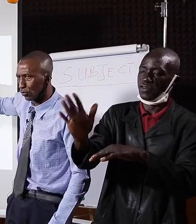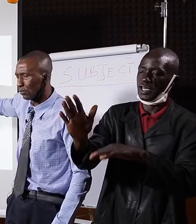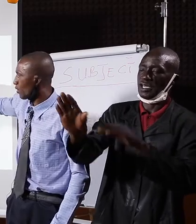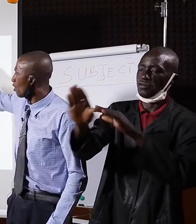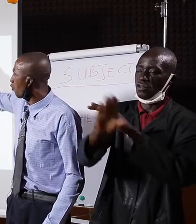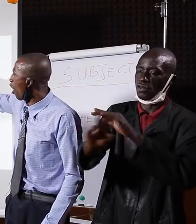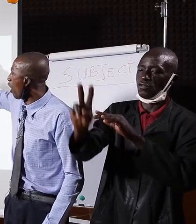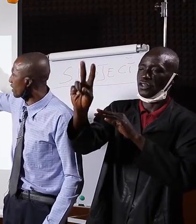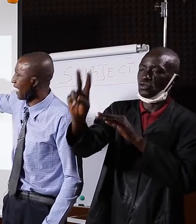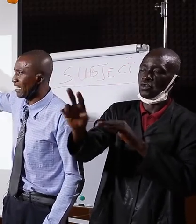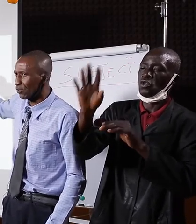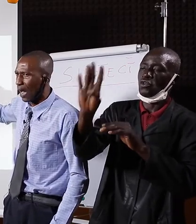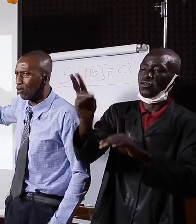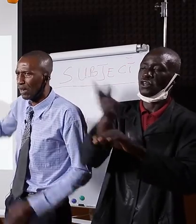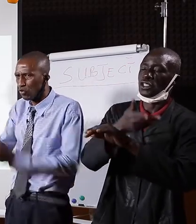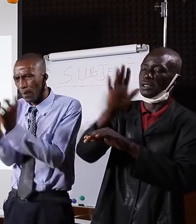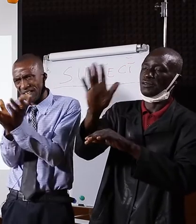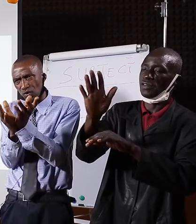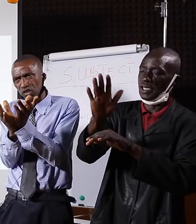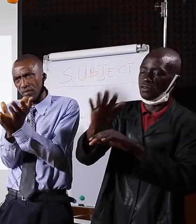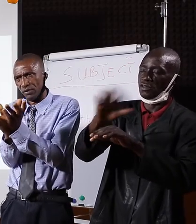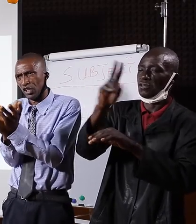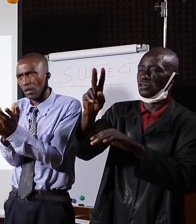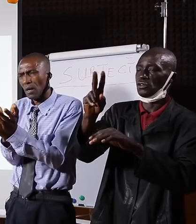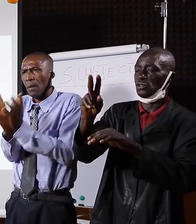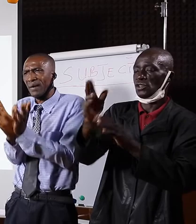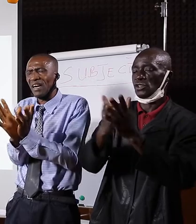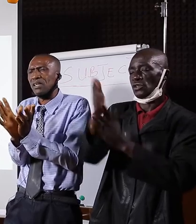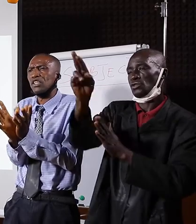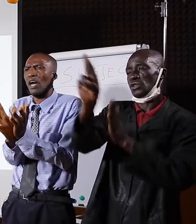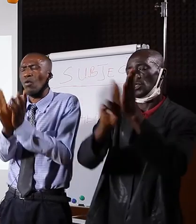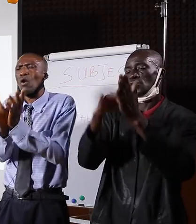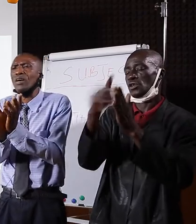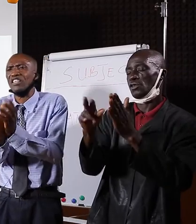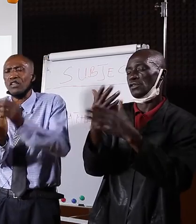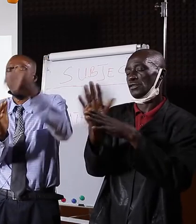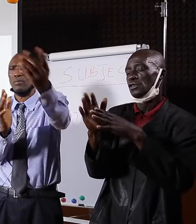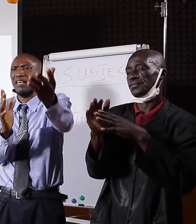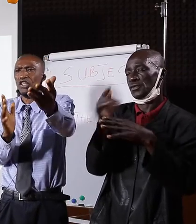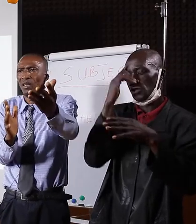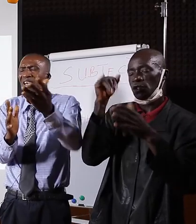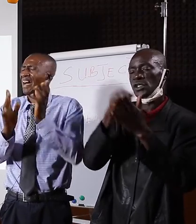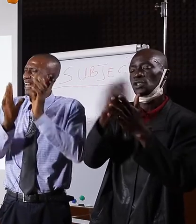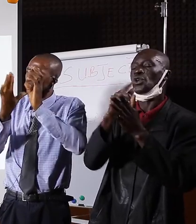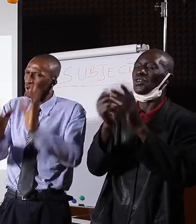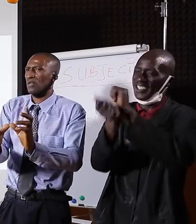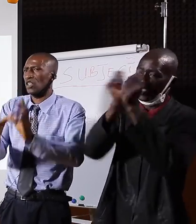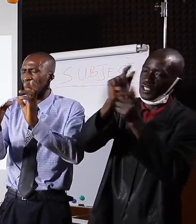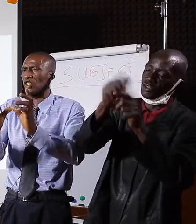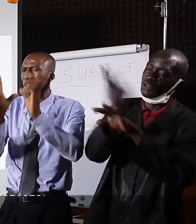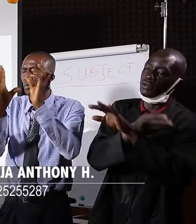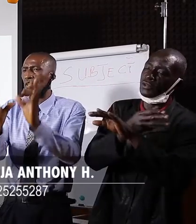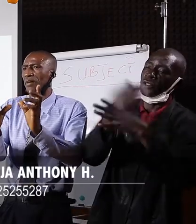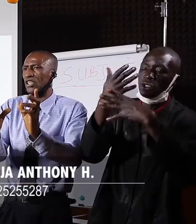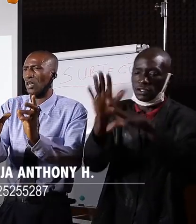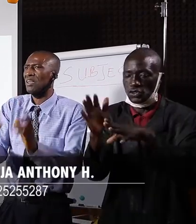over 2. 4 times 5 over 2 by the rules of division. Because division always changes to multiplication. And as soon as you